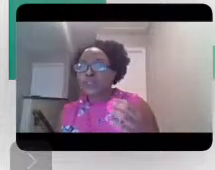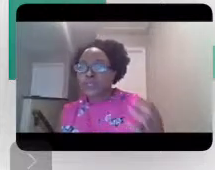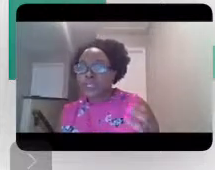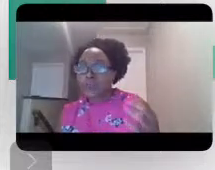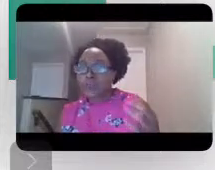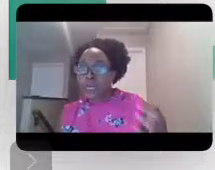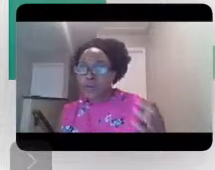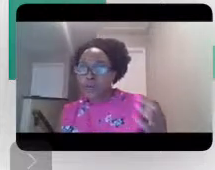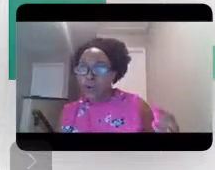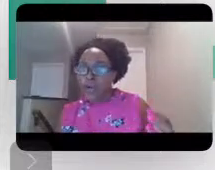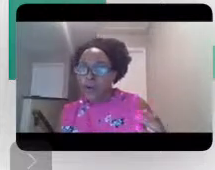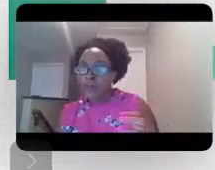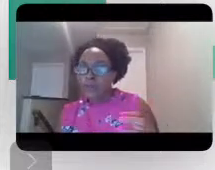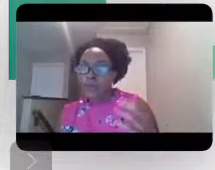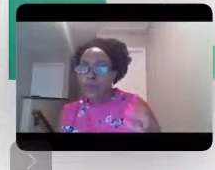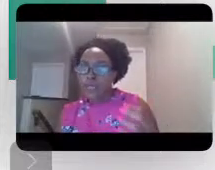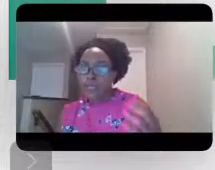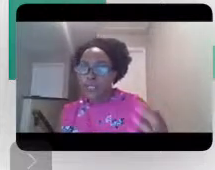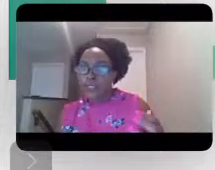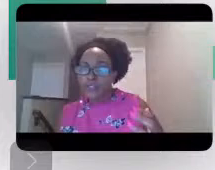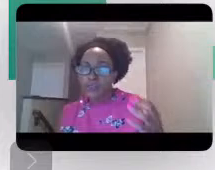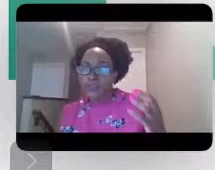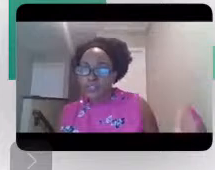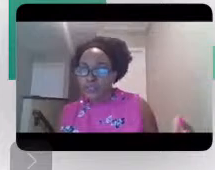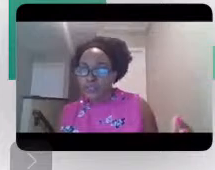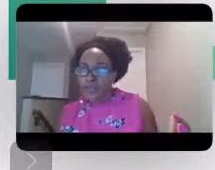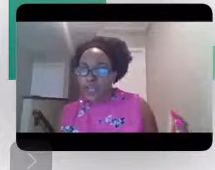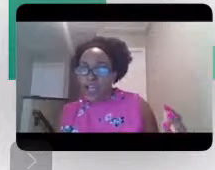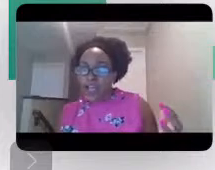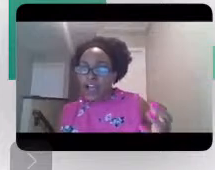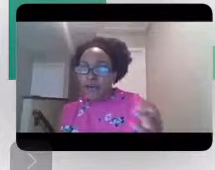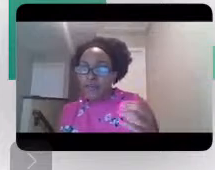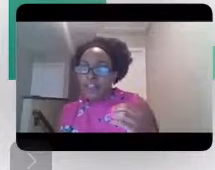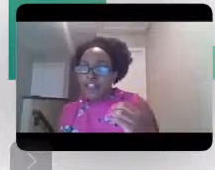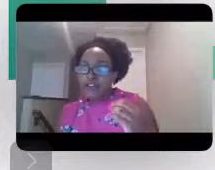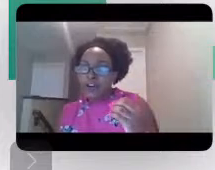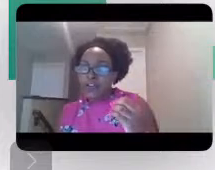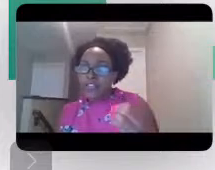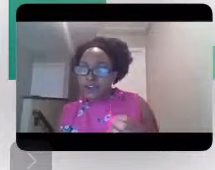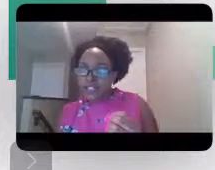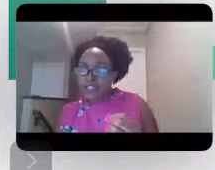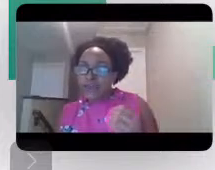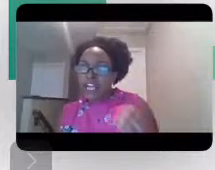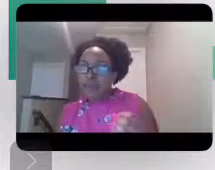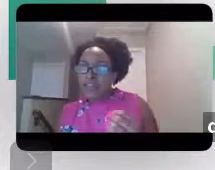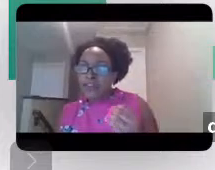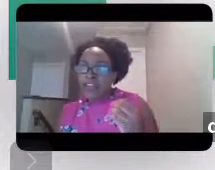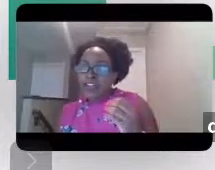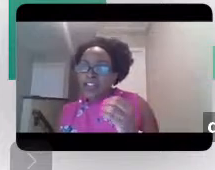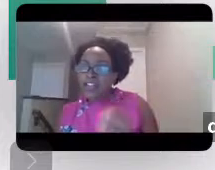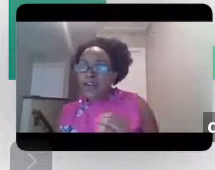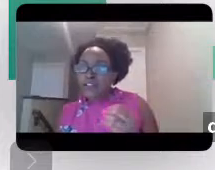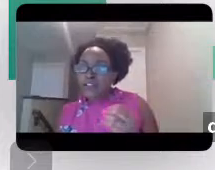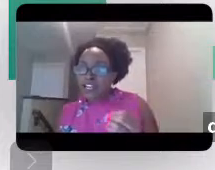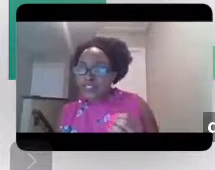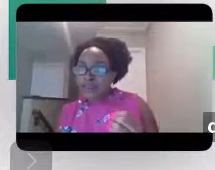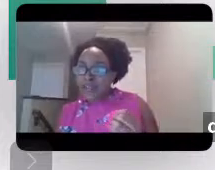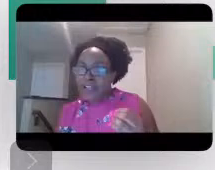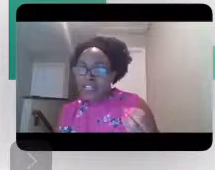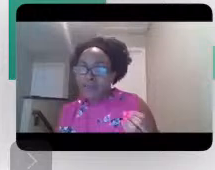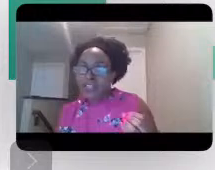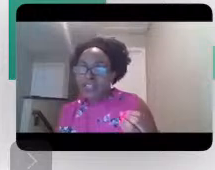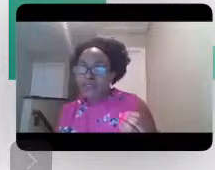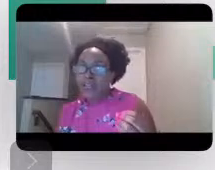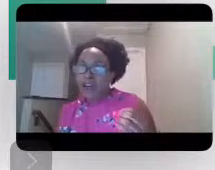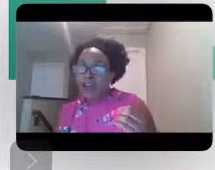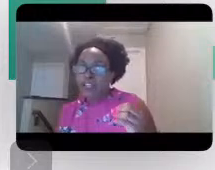to be when I grow up and what do I need to do. They're also becoming, that also helps them